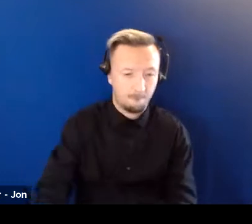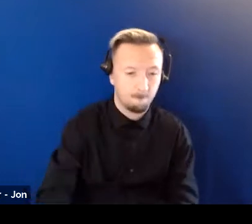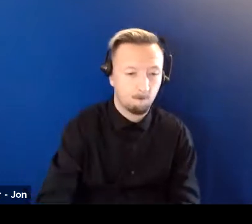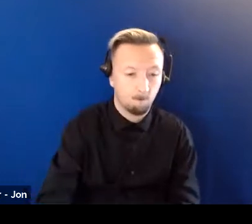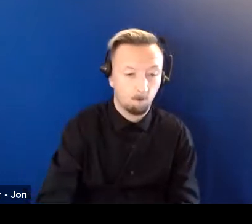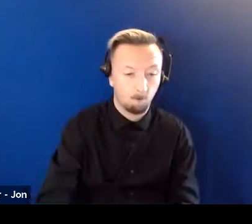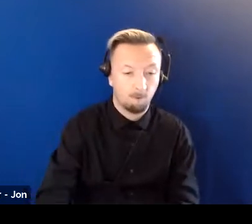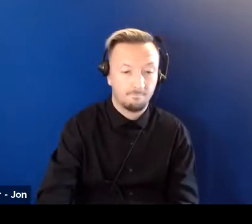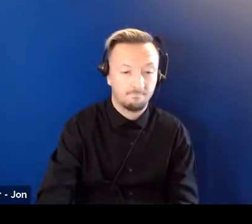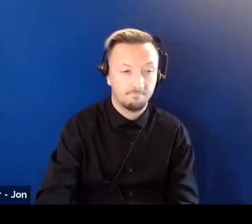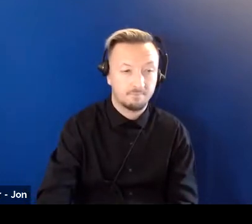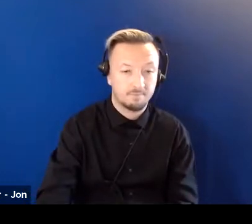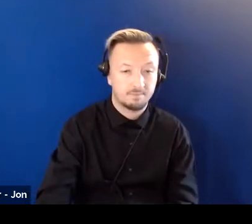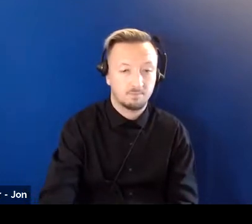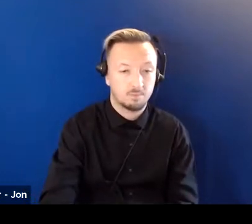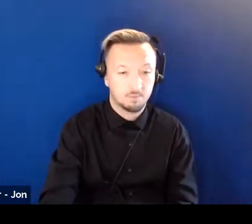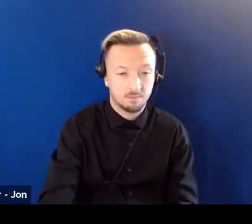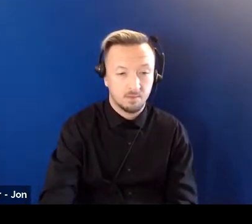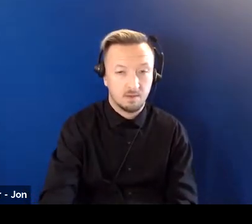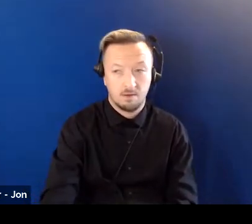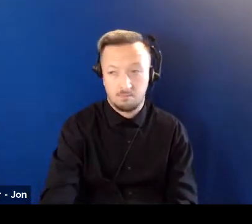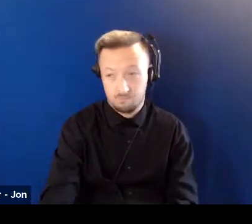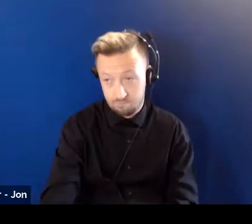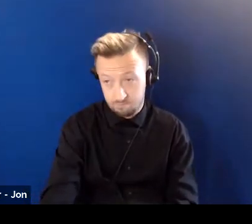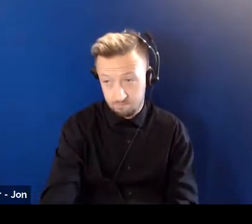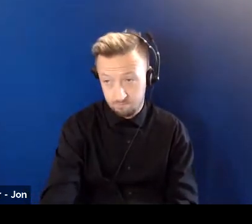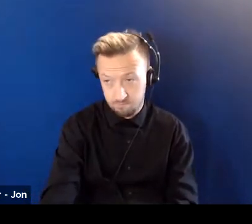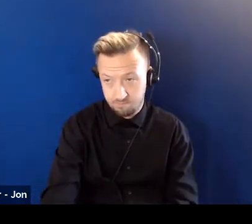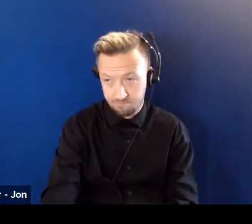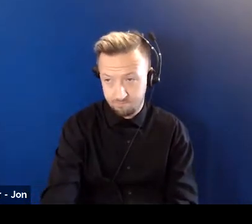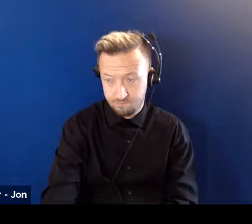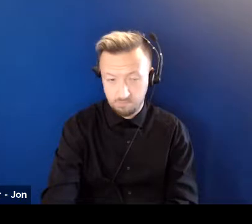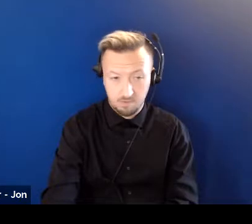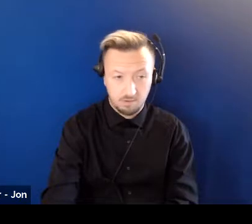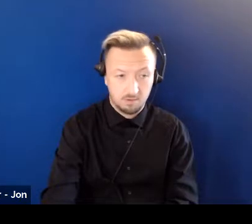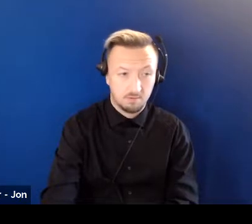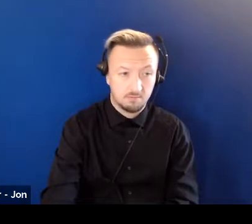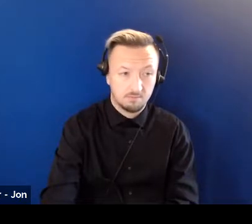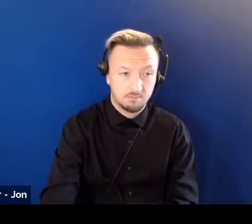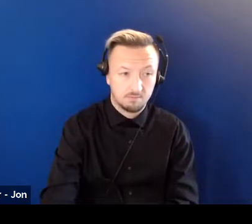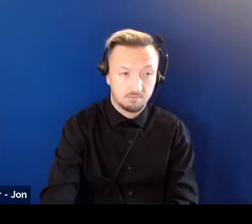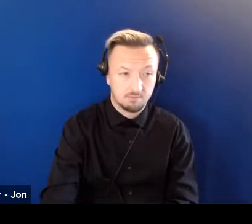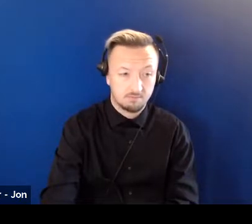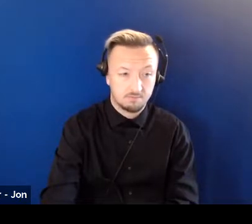so as we bring up this question, it's important to understand we